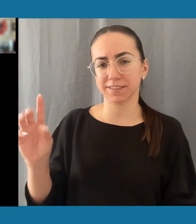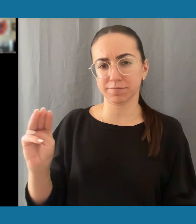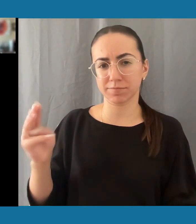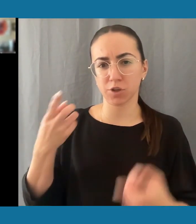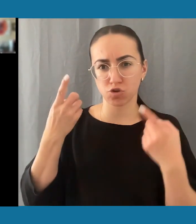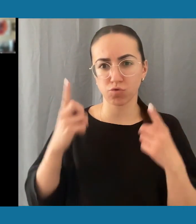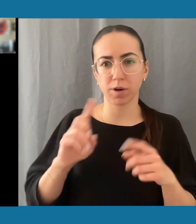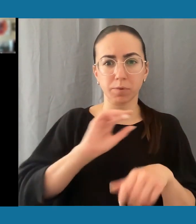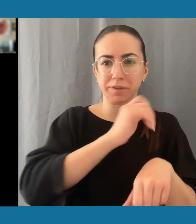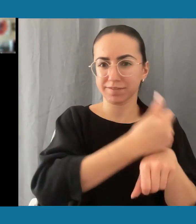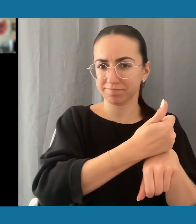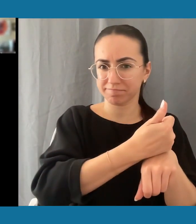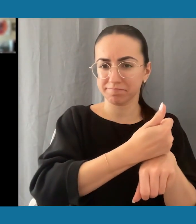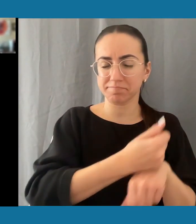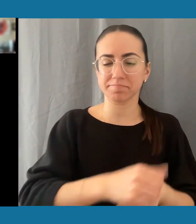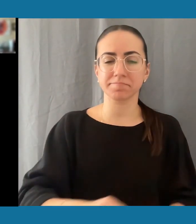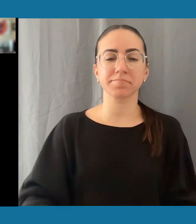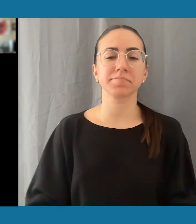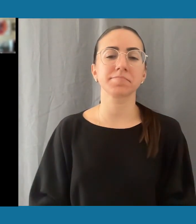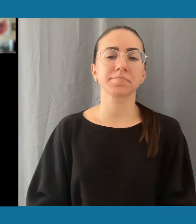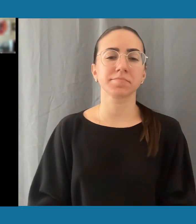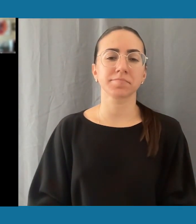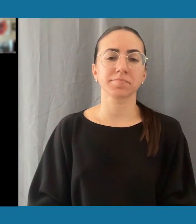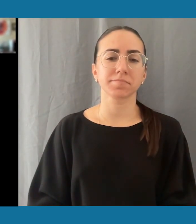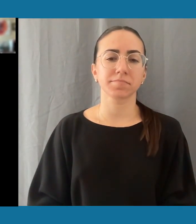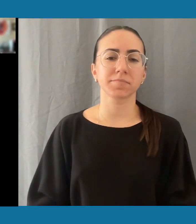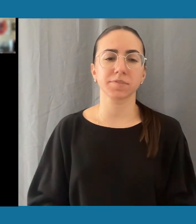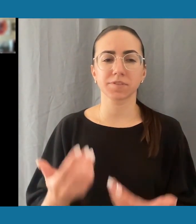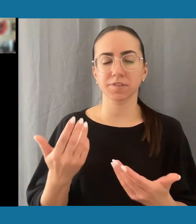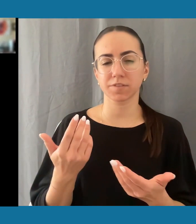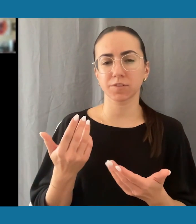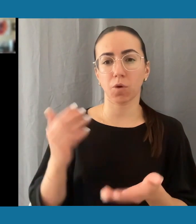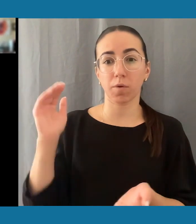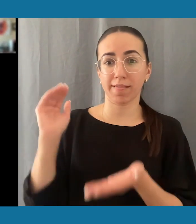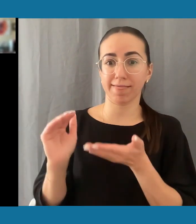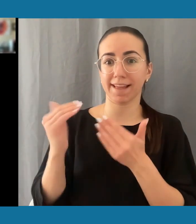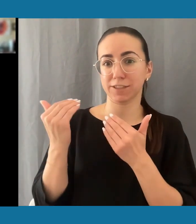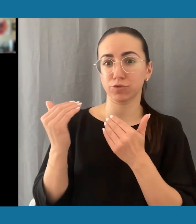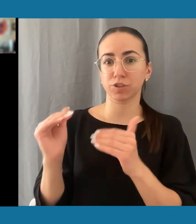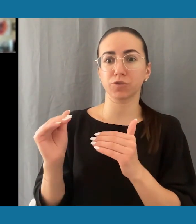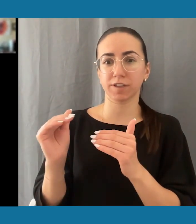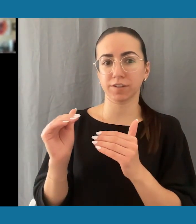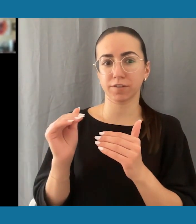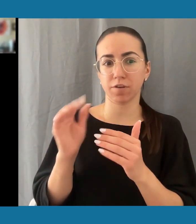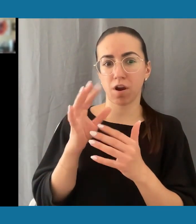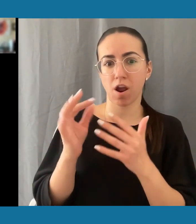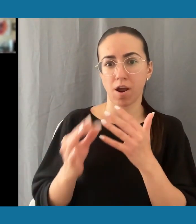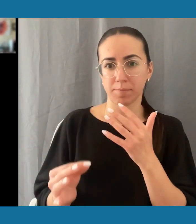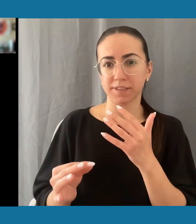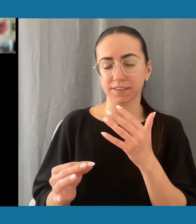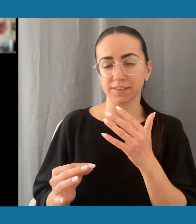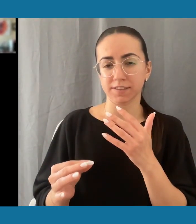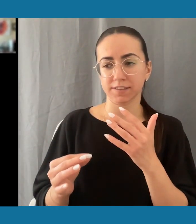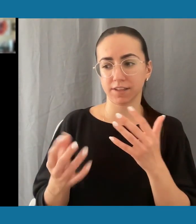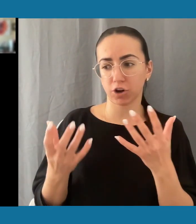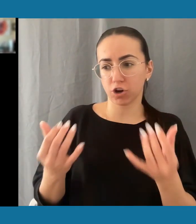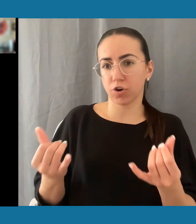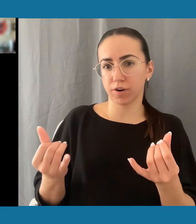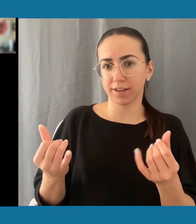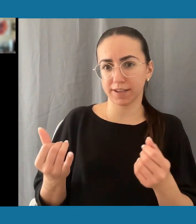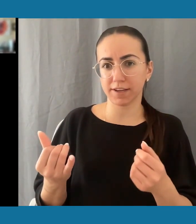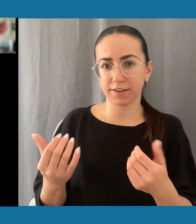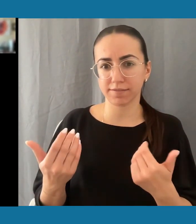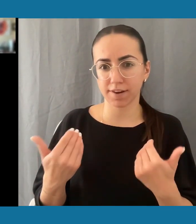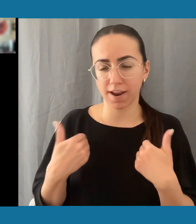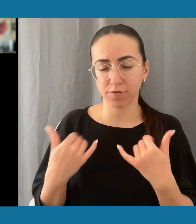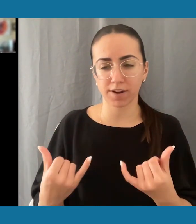this, the less restrictive alternatives that currently exist in Florida statute are